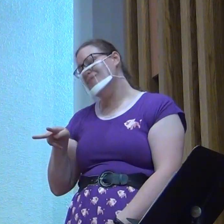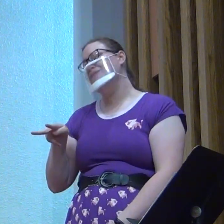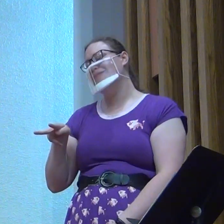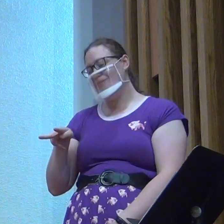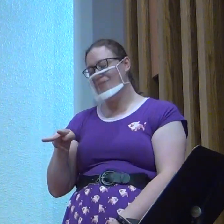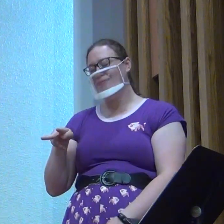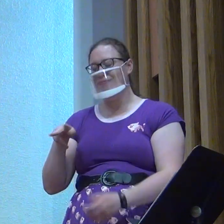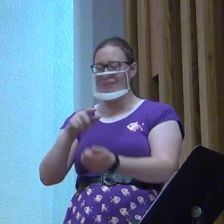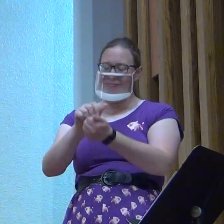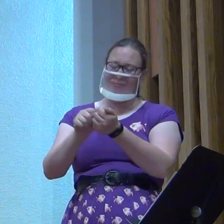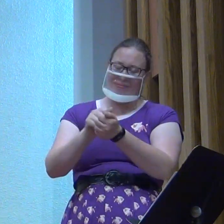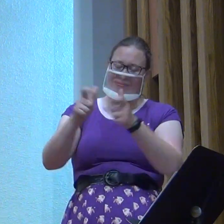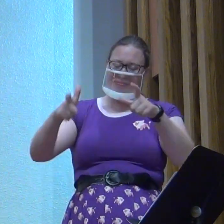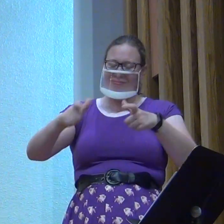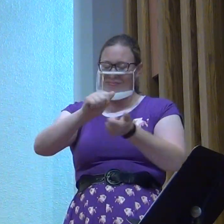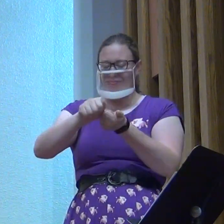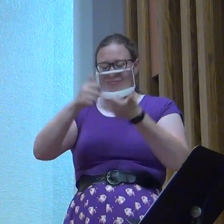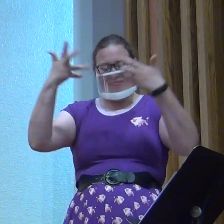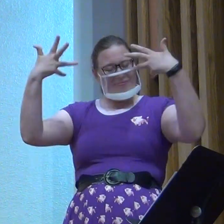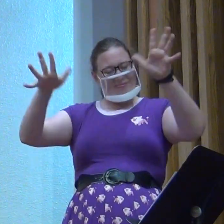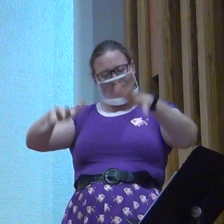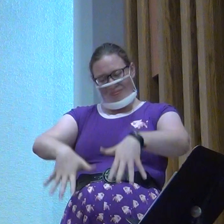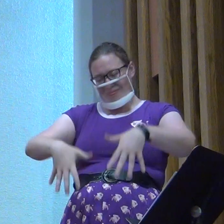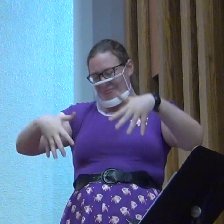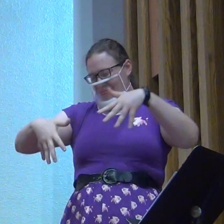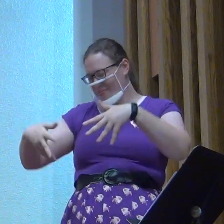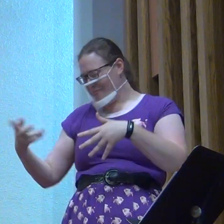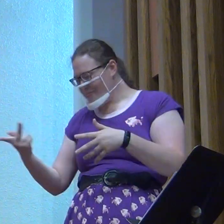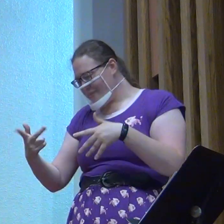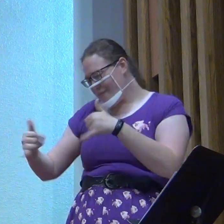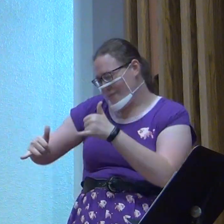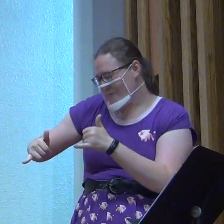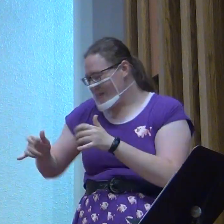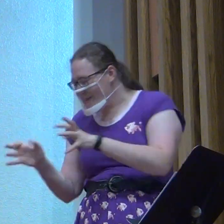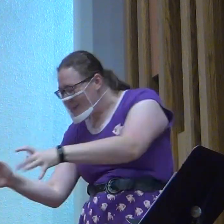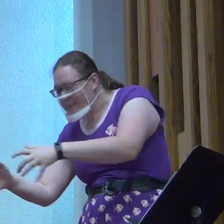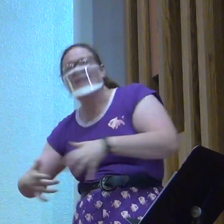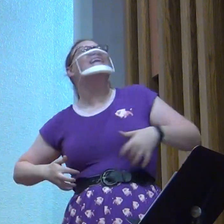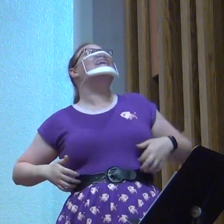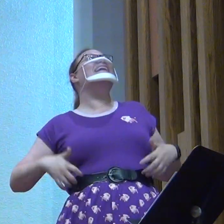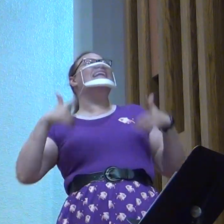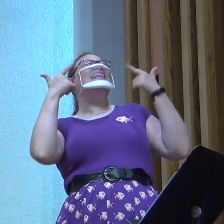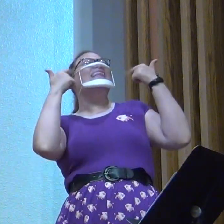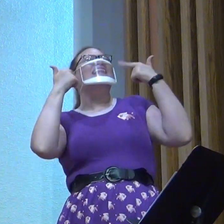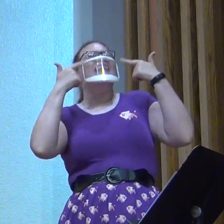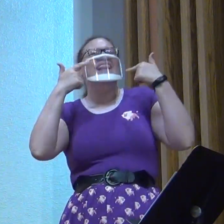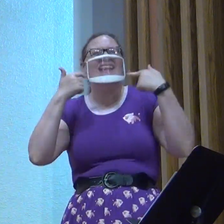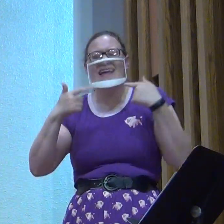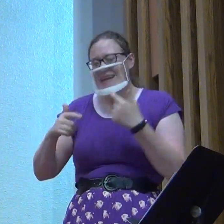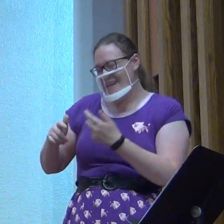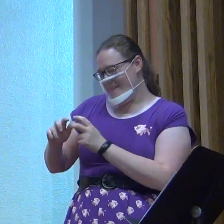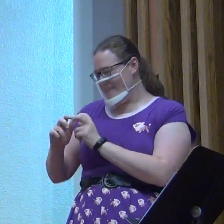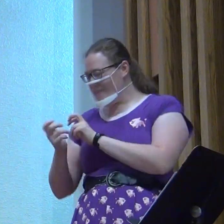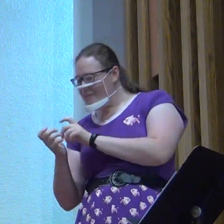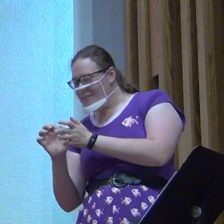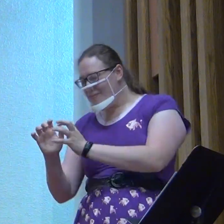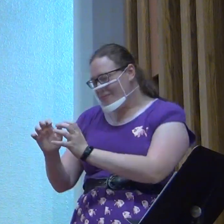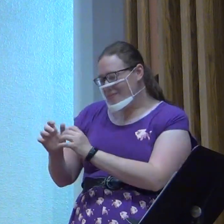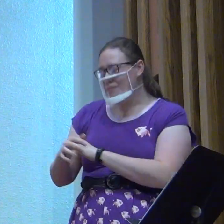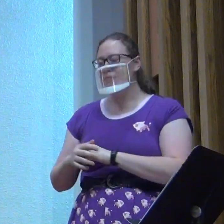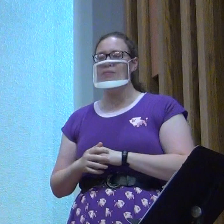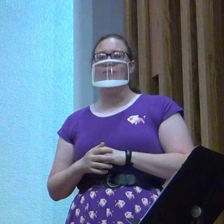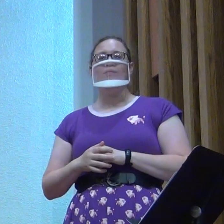I pulled my sudsy hands out of the dishwater and wrestled him to the kitchen floor, tickling and laughing. When